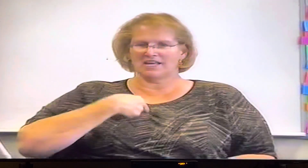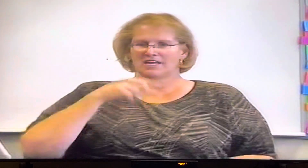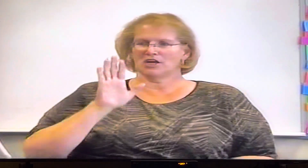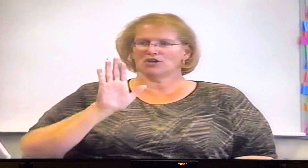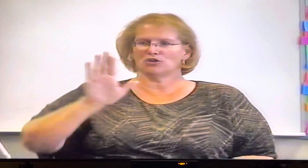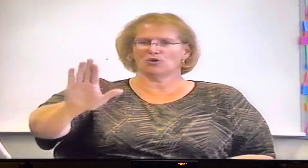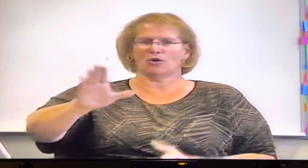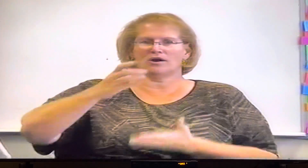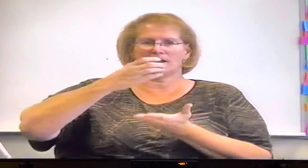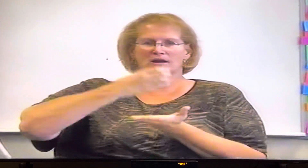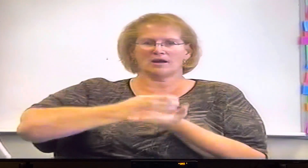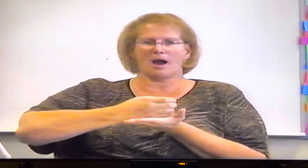me your cup.